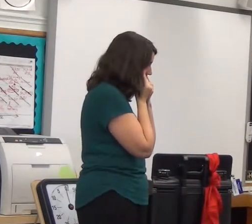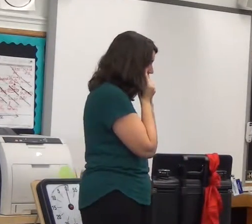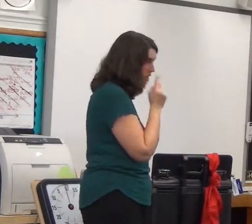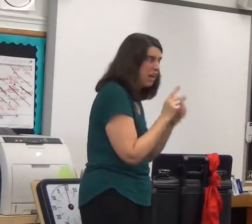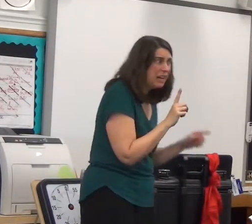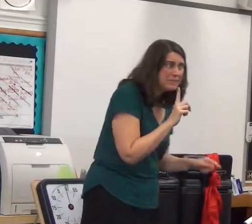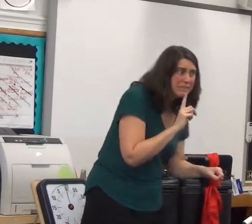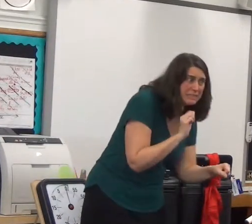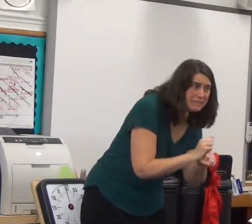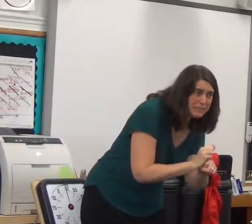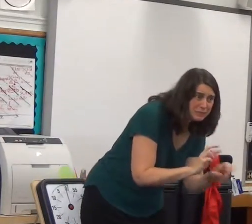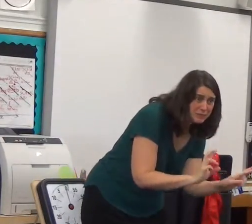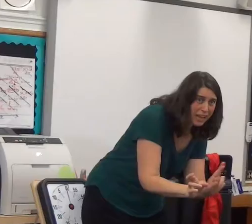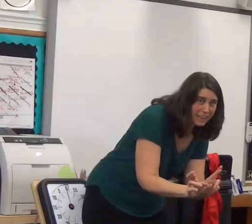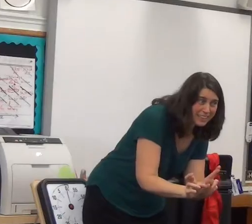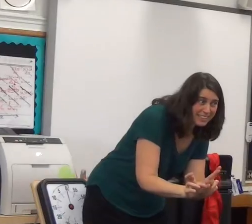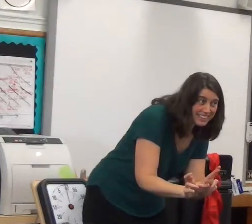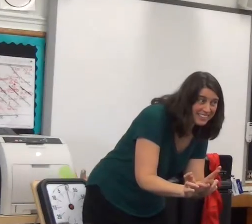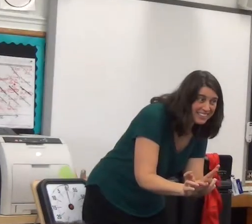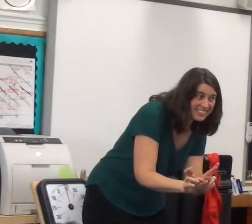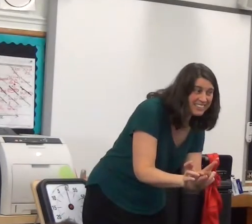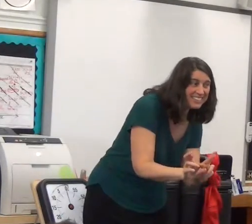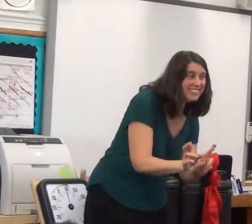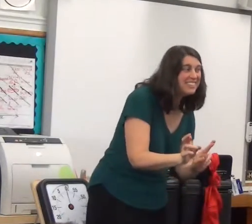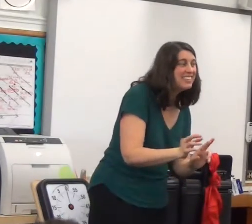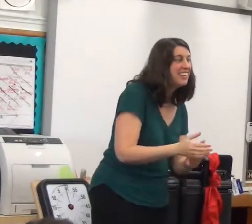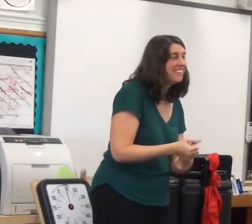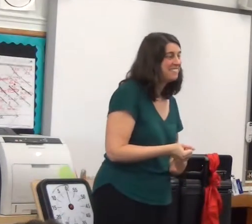Yeah! Are you sure?